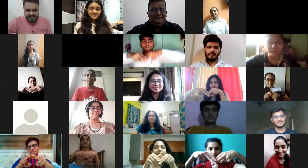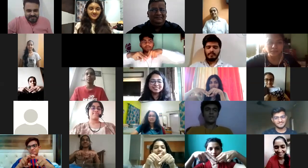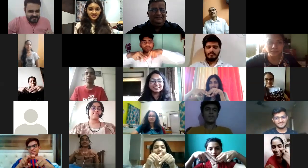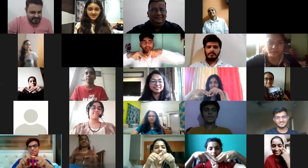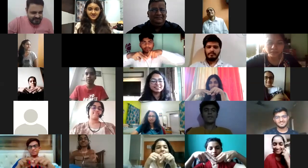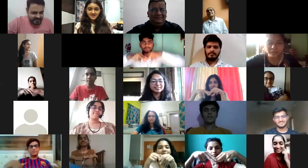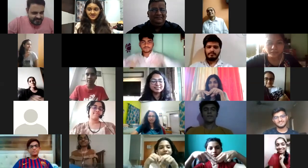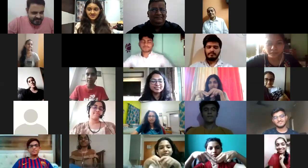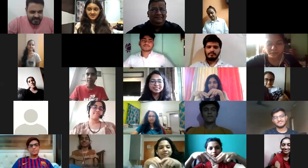Yes.